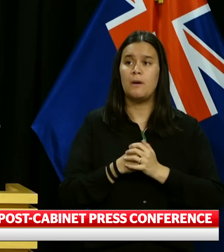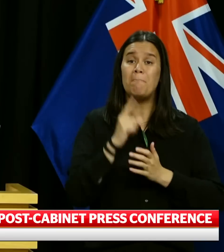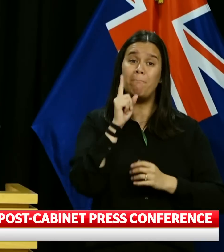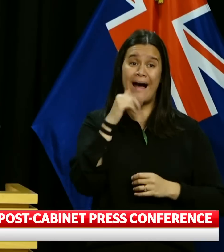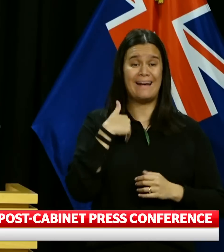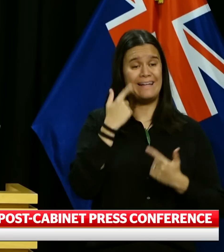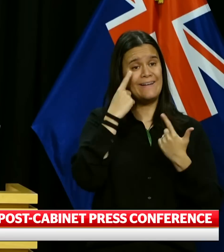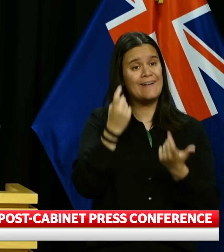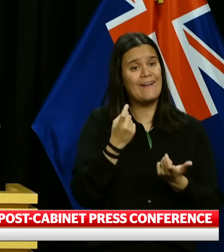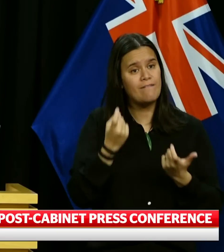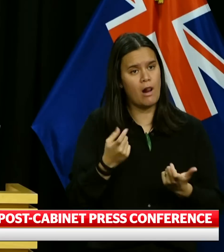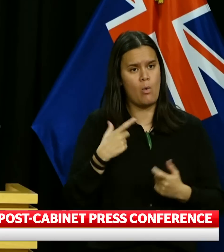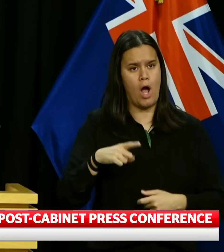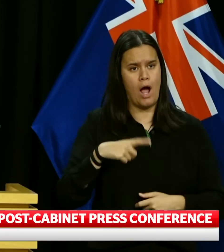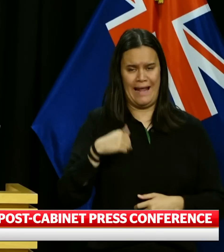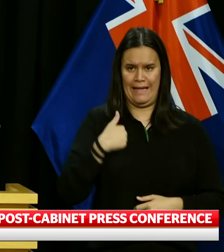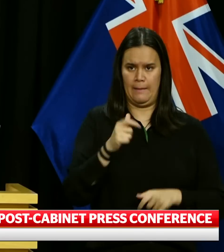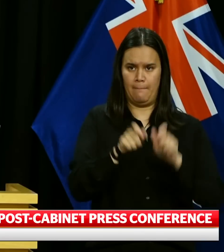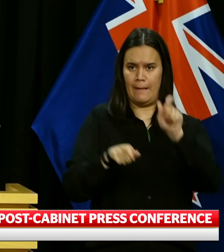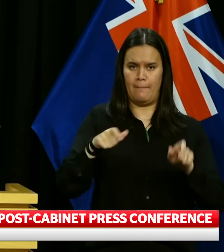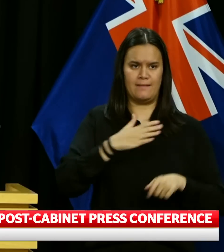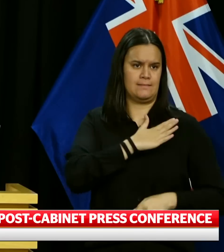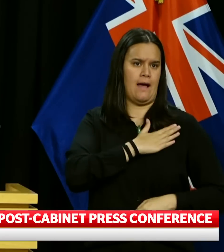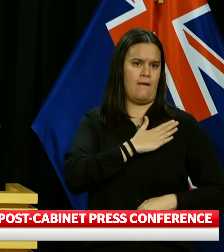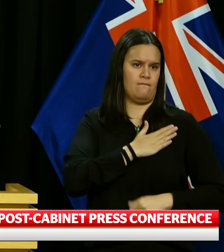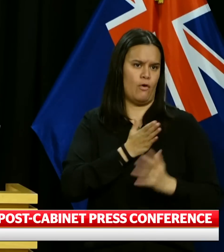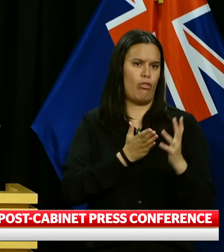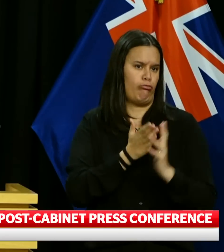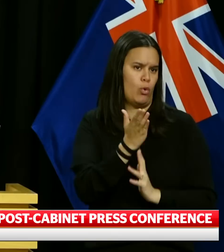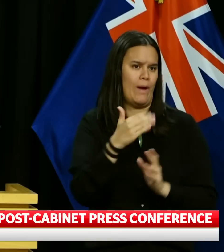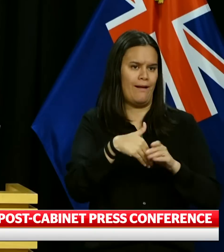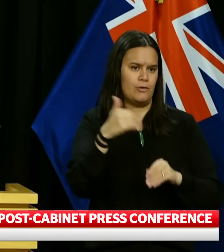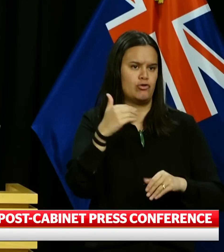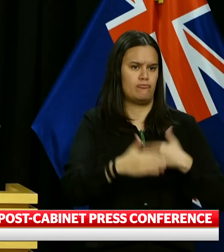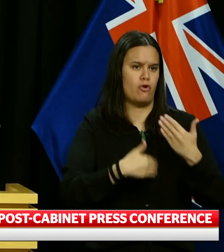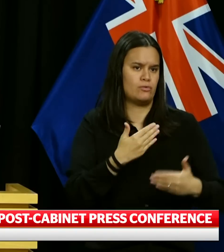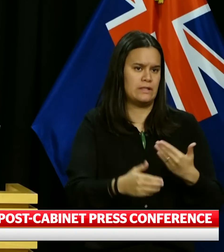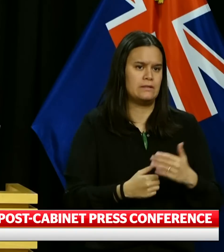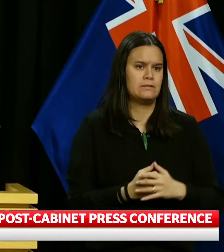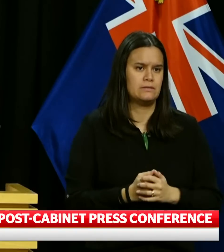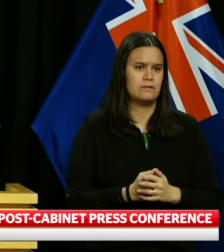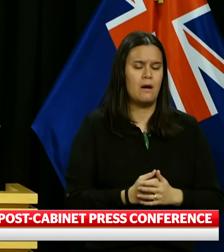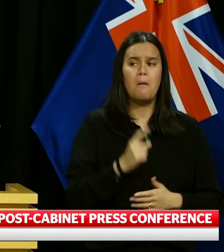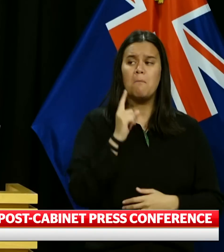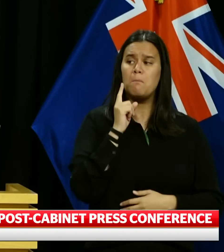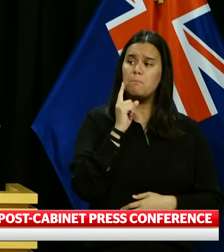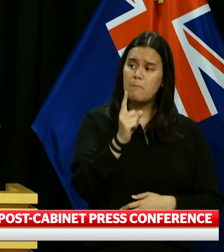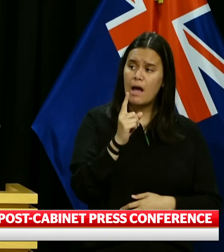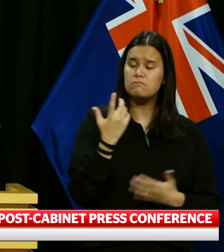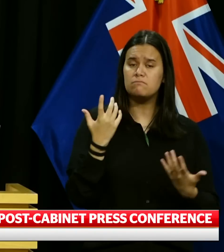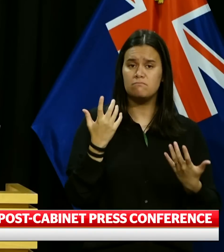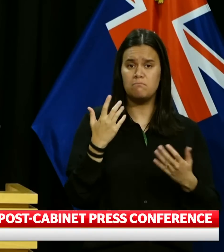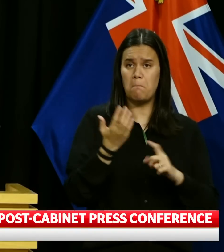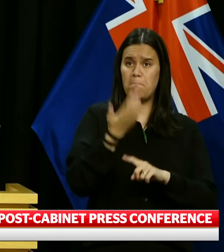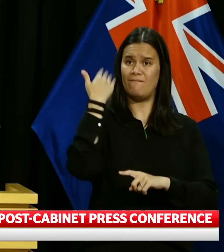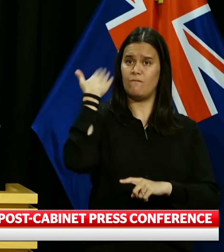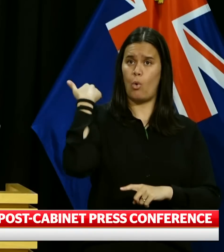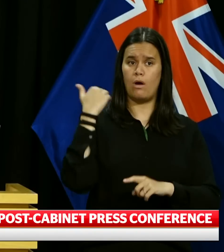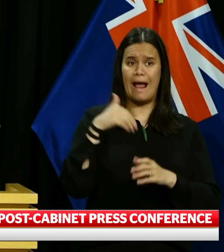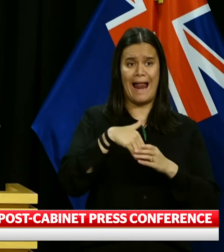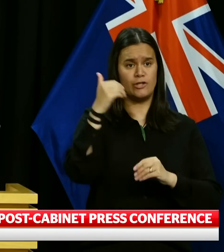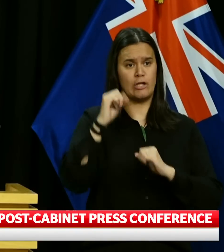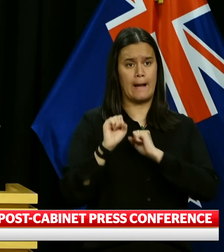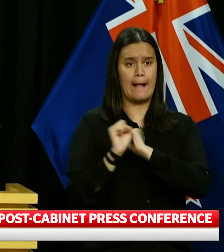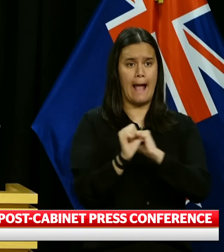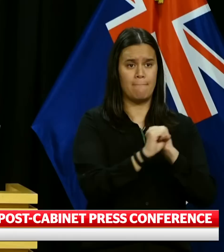cautious about making sure that everybody's kept safe in that process. But we have had, good open campaigns in New Zealand in the past. I